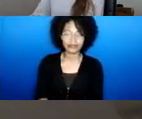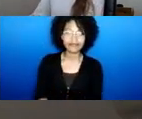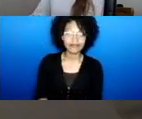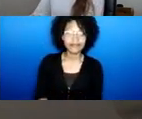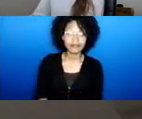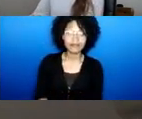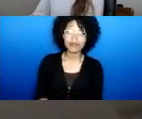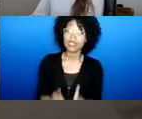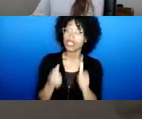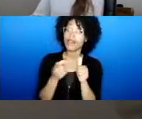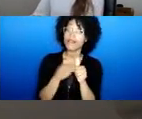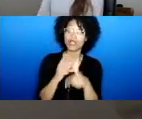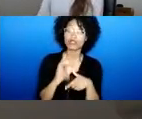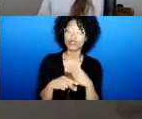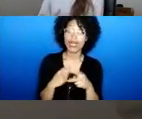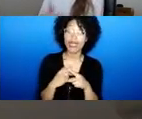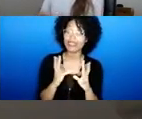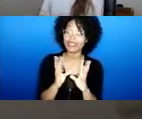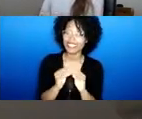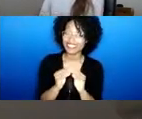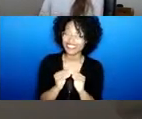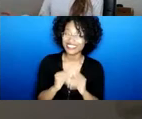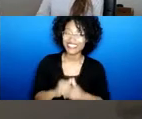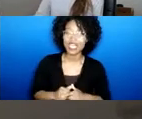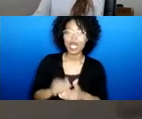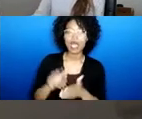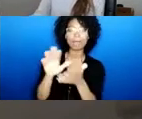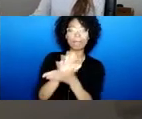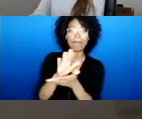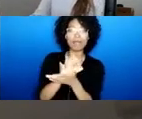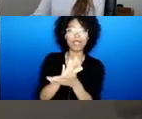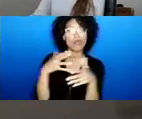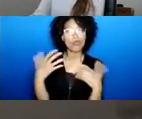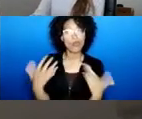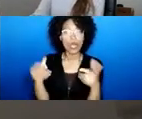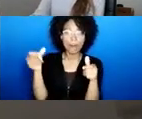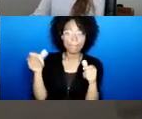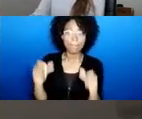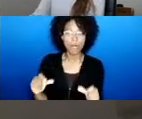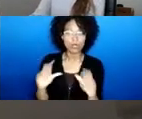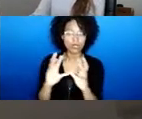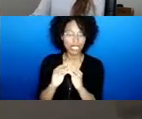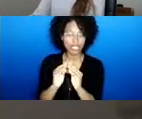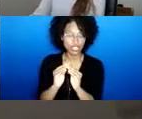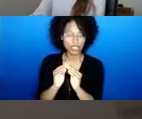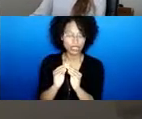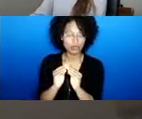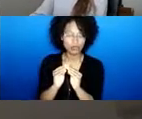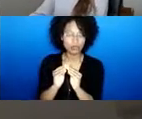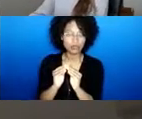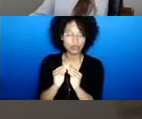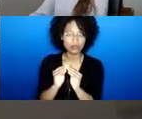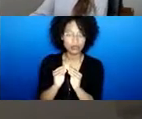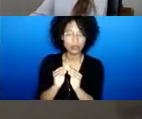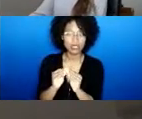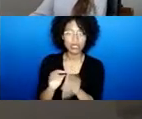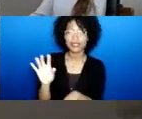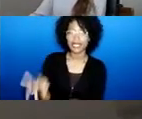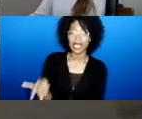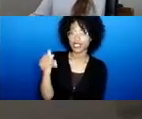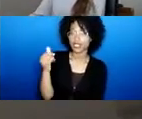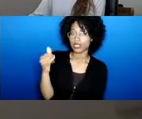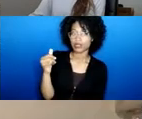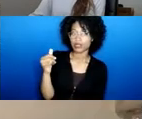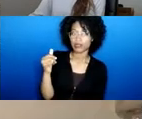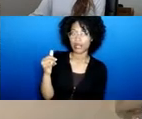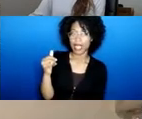session is an example of what the paper or poster session will feel like. So we will click on the blue play button next